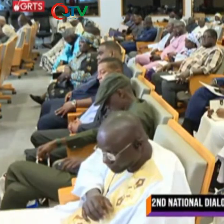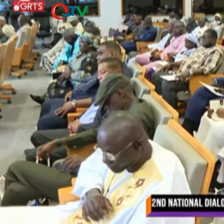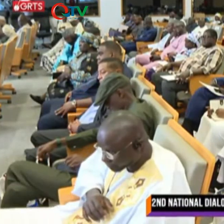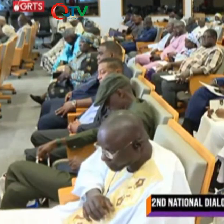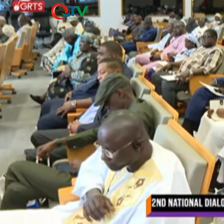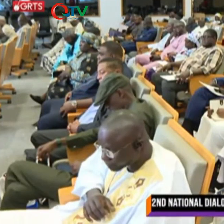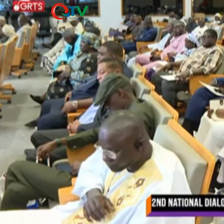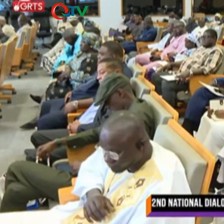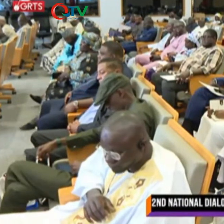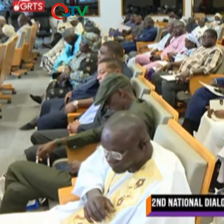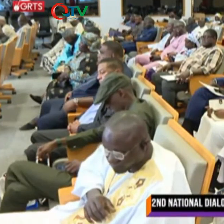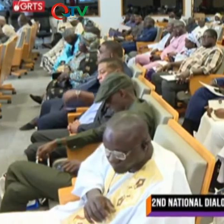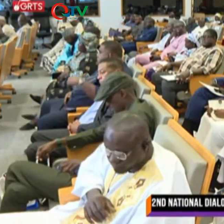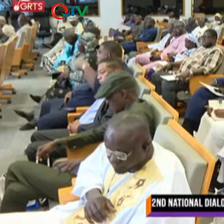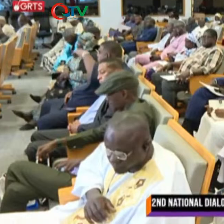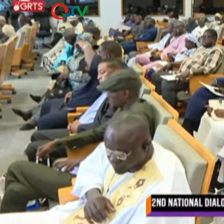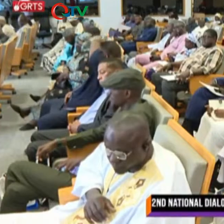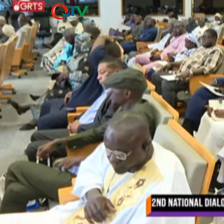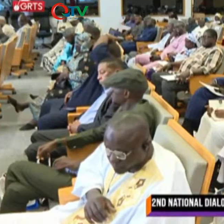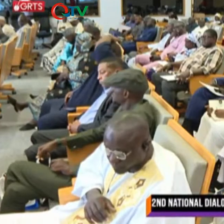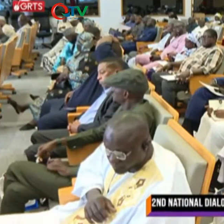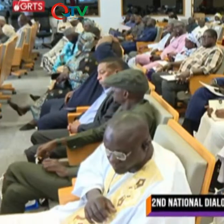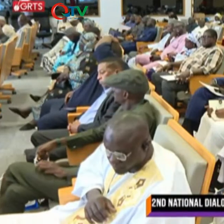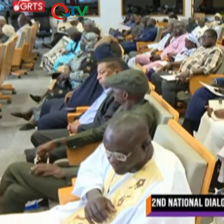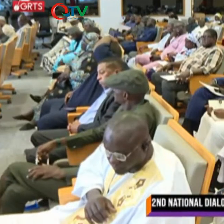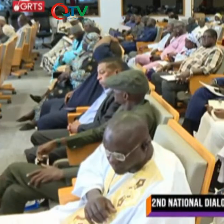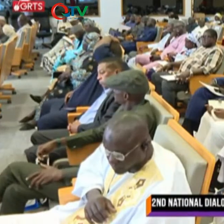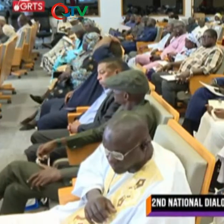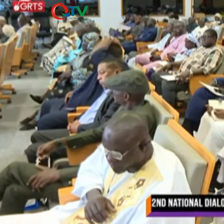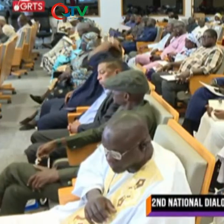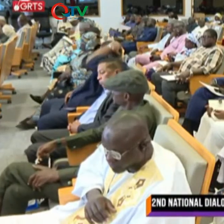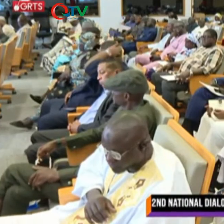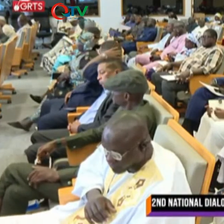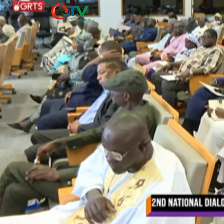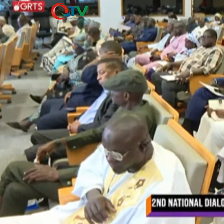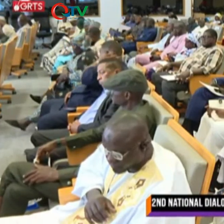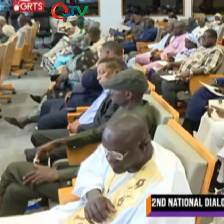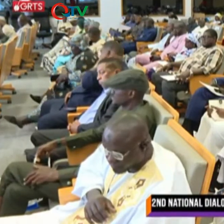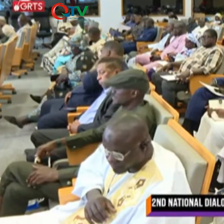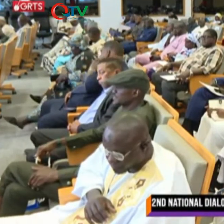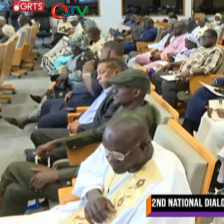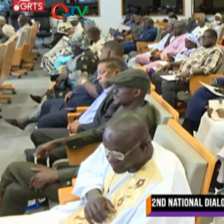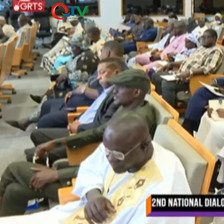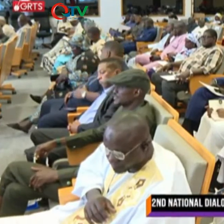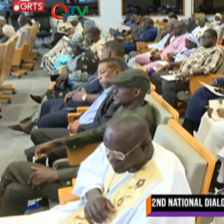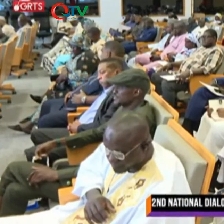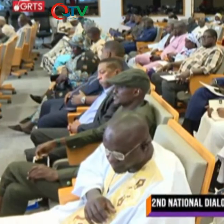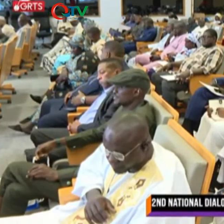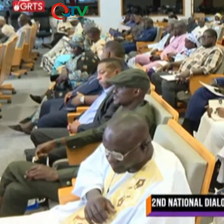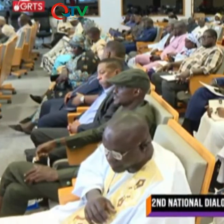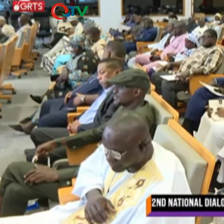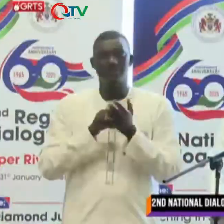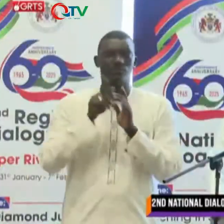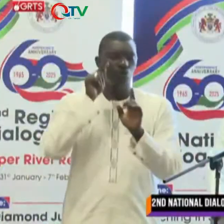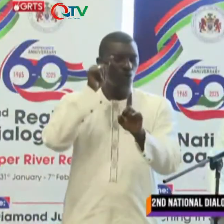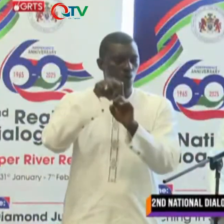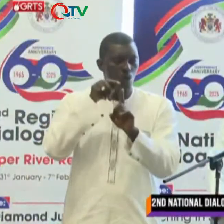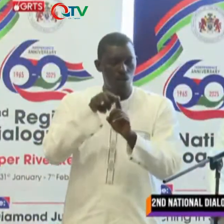protection, support, and empowerment for our collective good. Ladies and